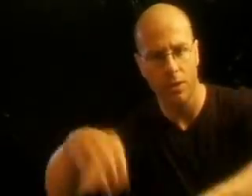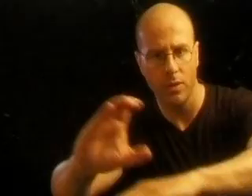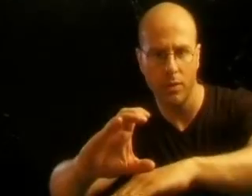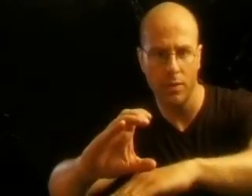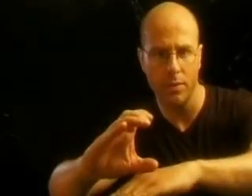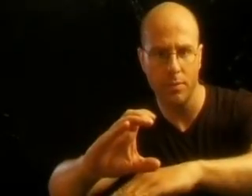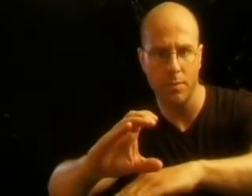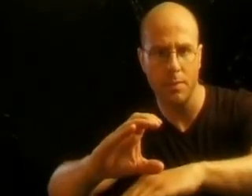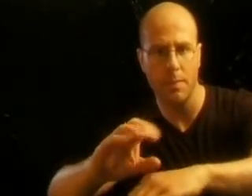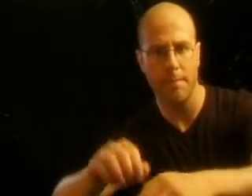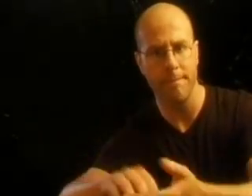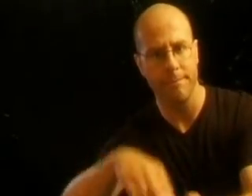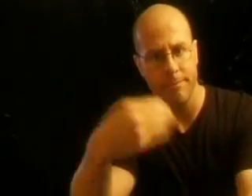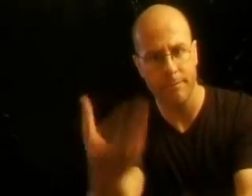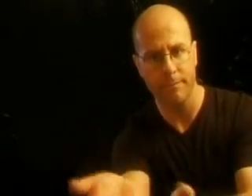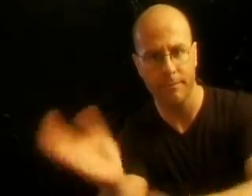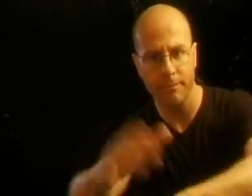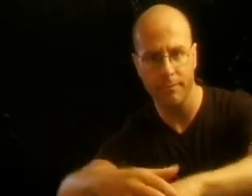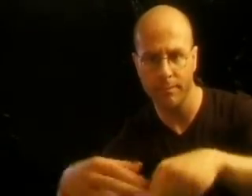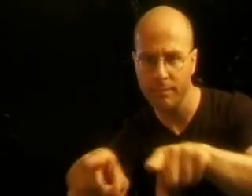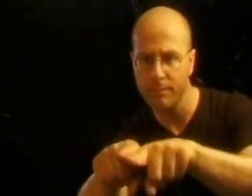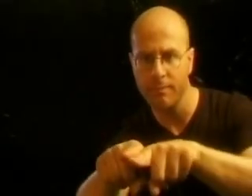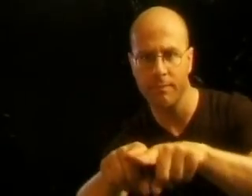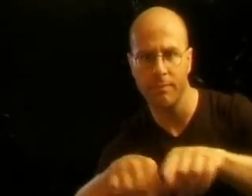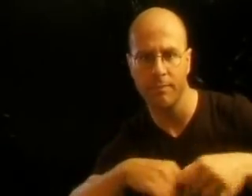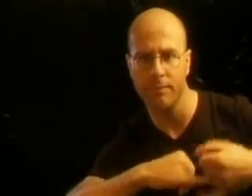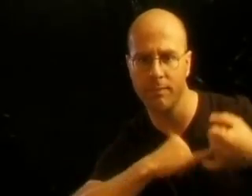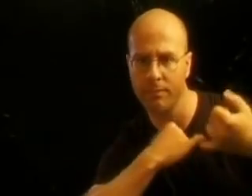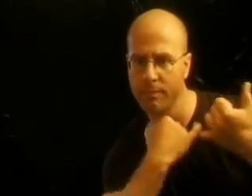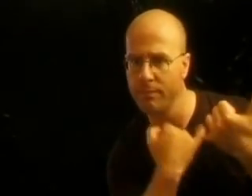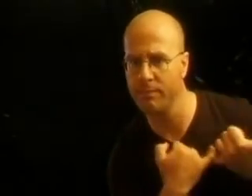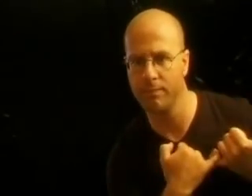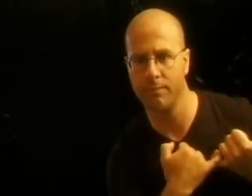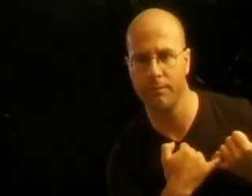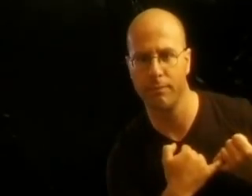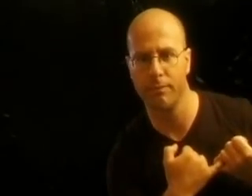computer and spend my evenings with it like a friend.